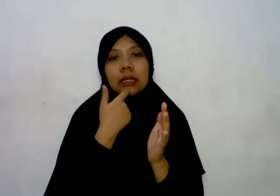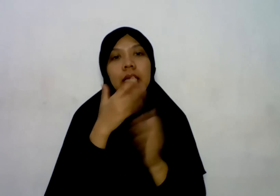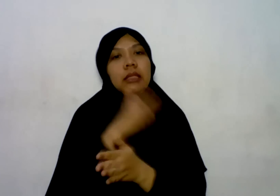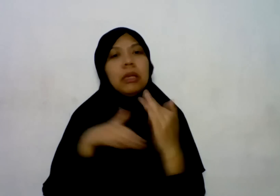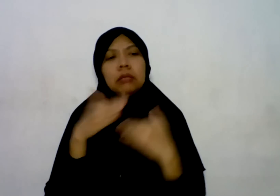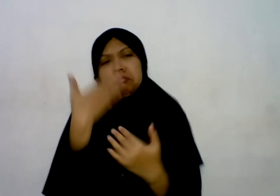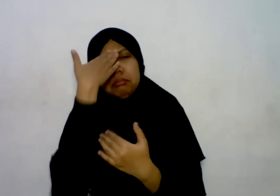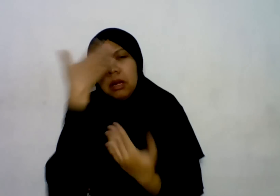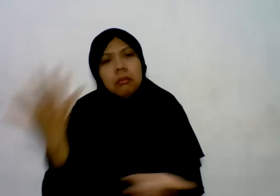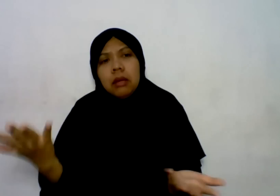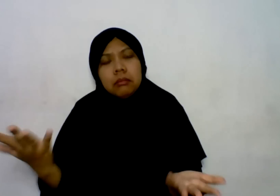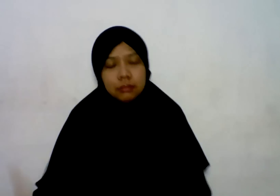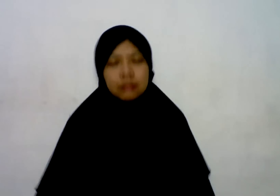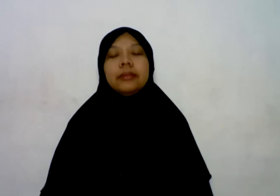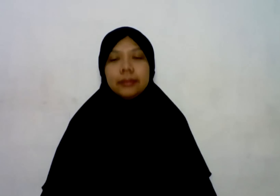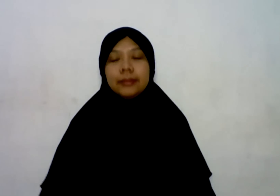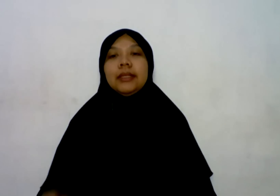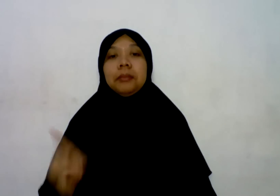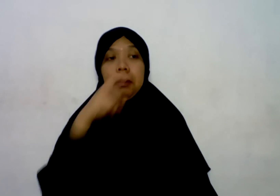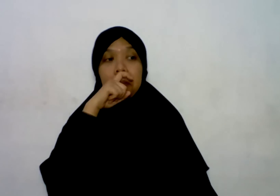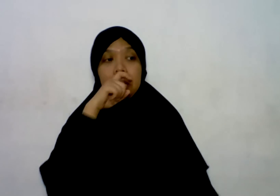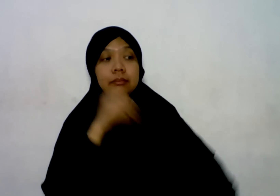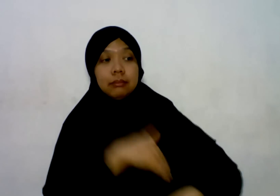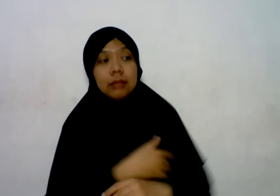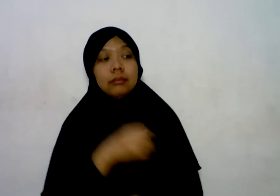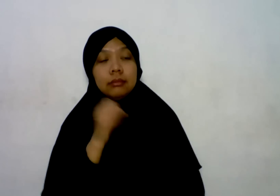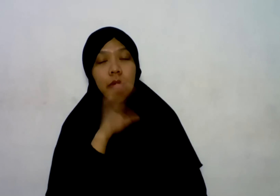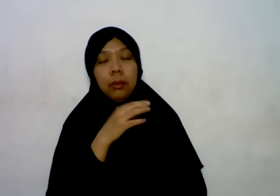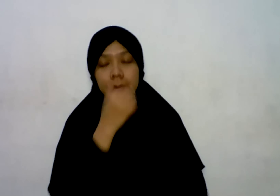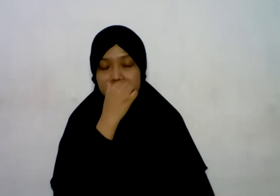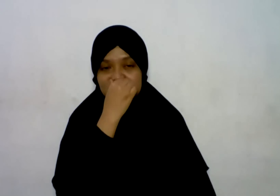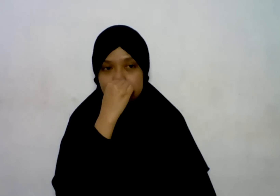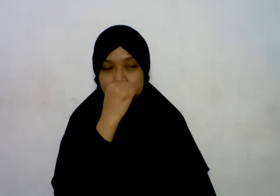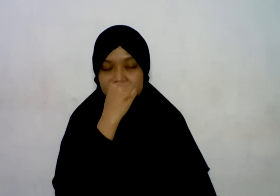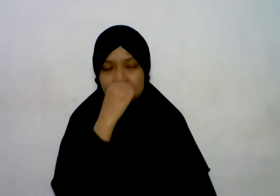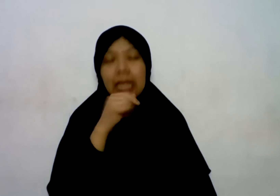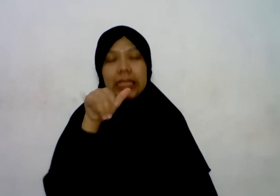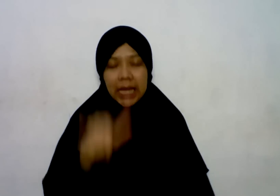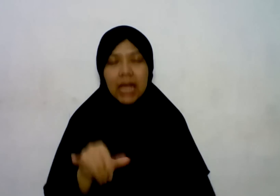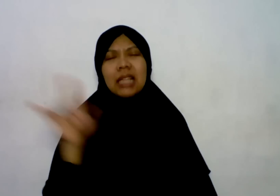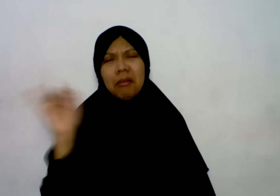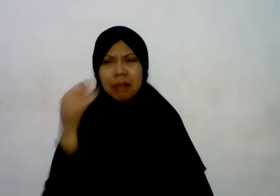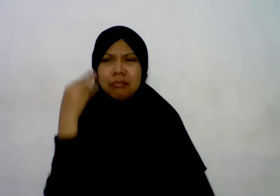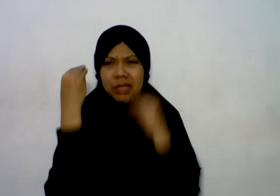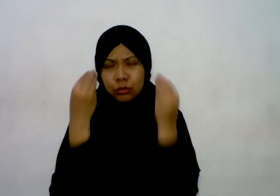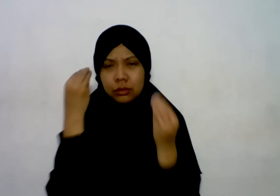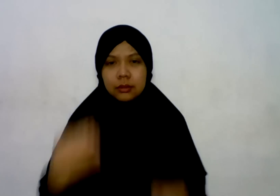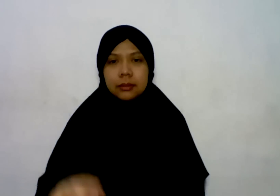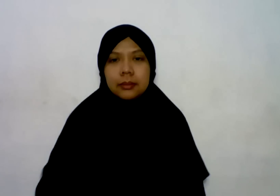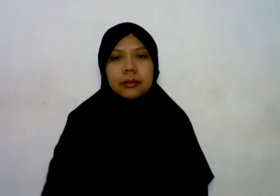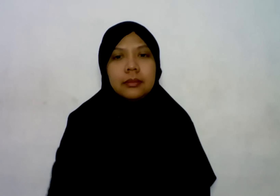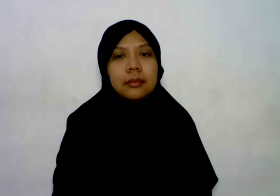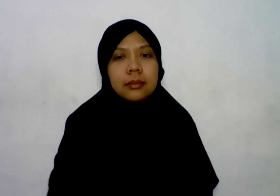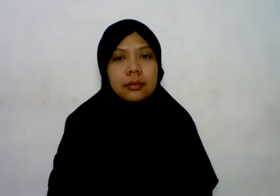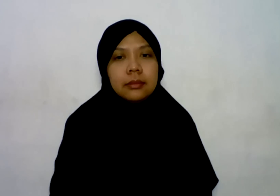That's also the big question for, you know, Bu Vivi can also answer that because from government.